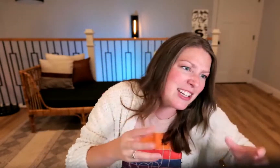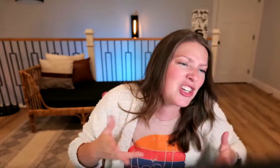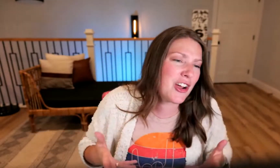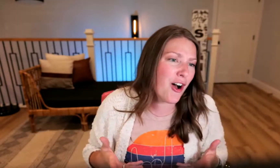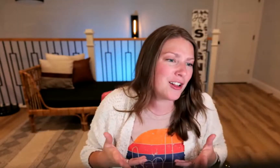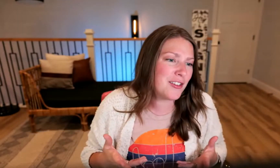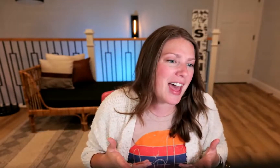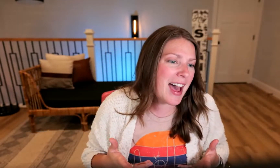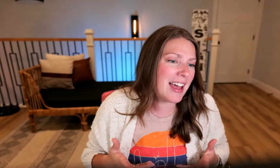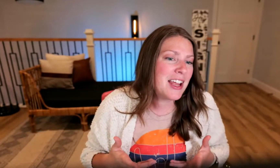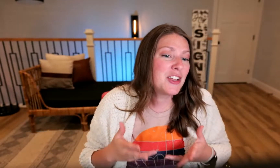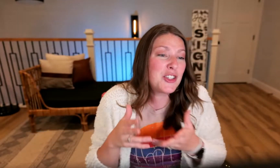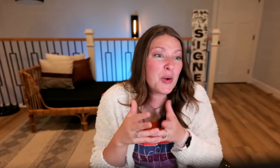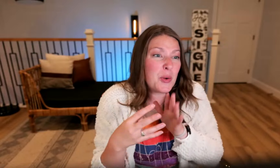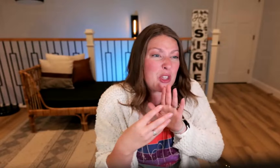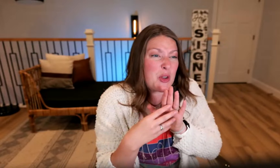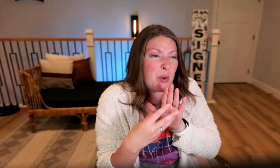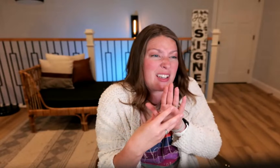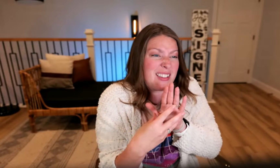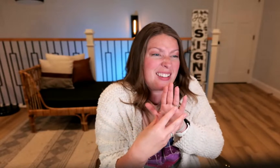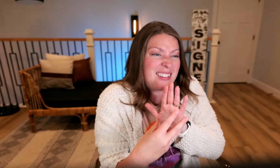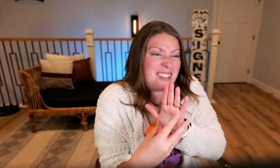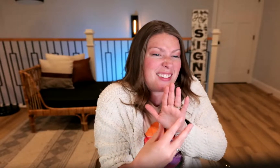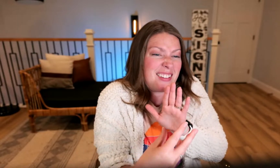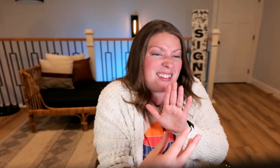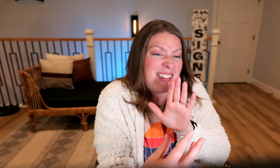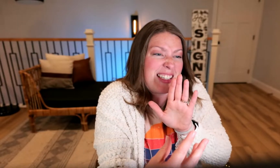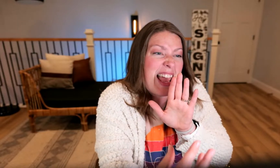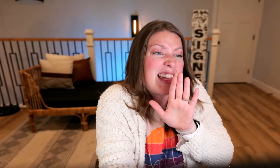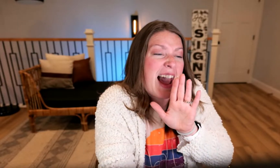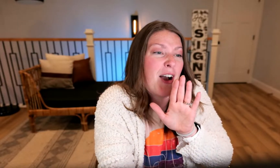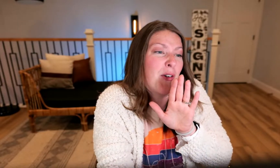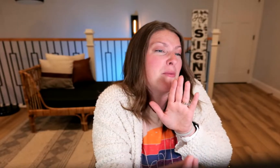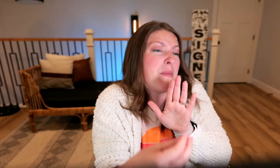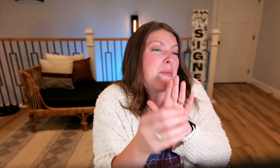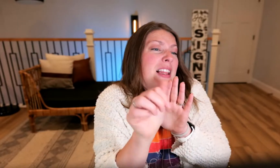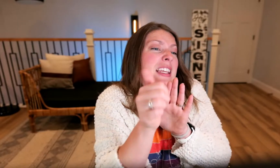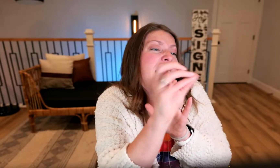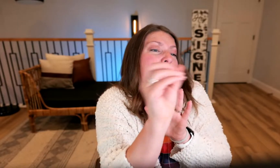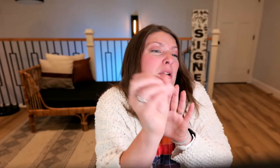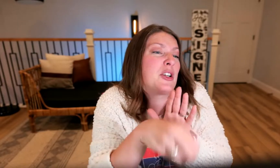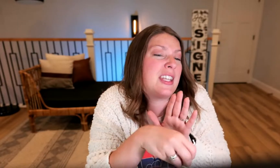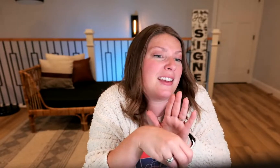teaching all of that so you would take out maybe like 10%.